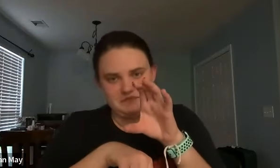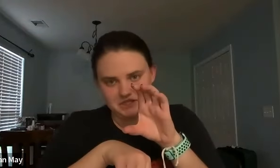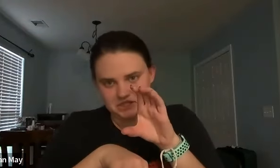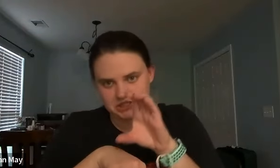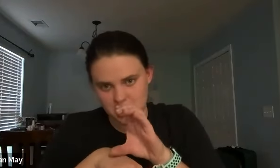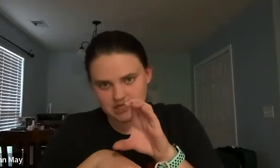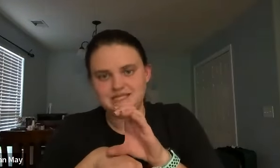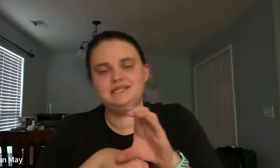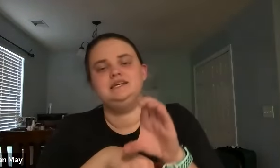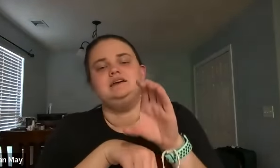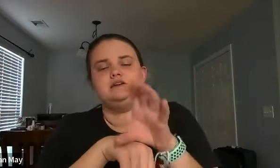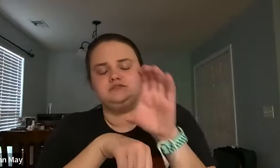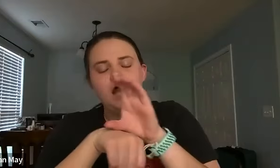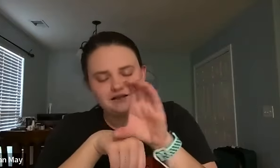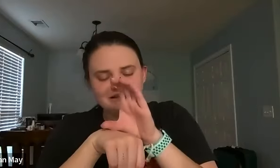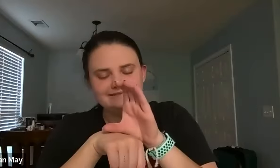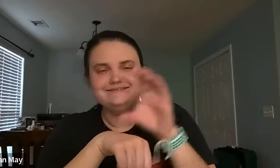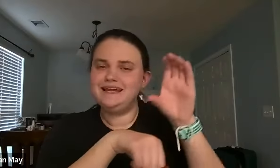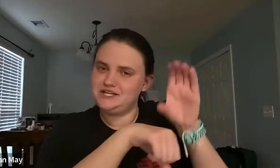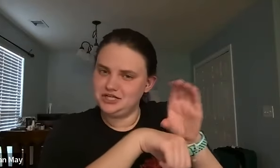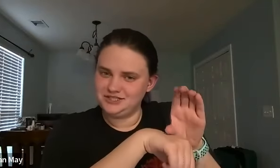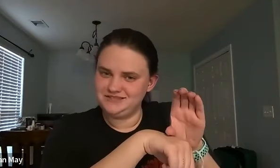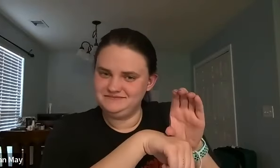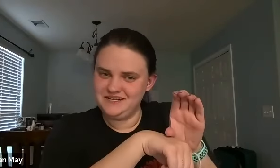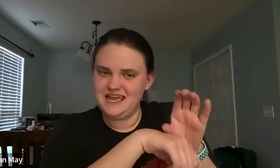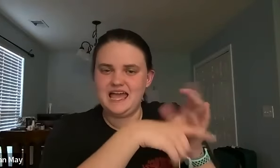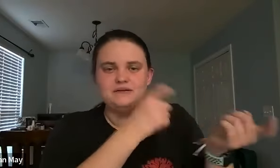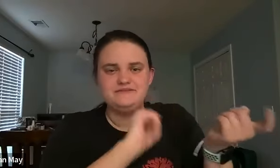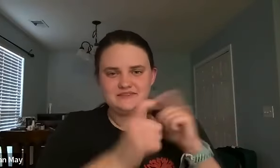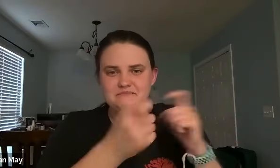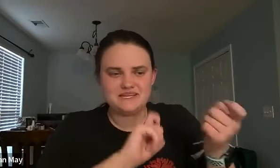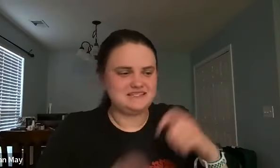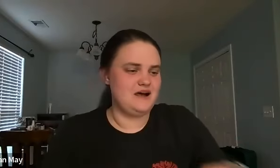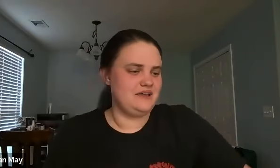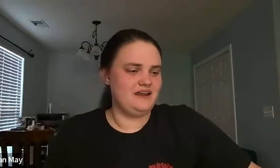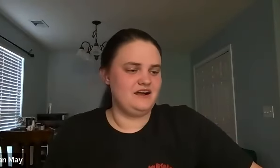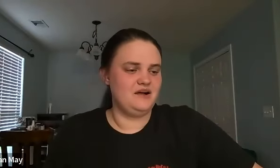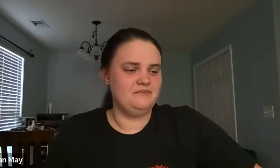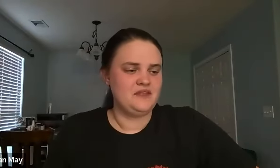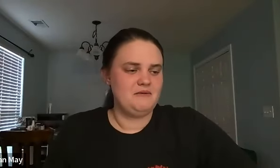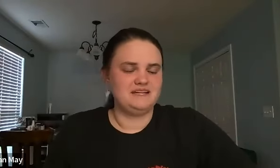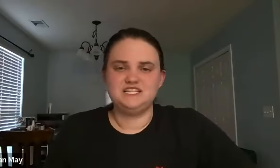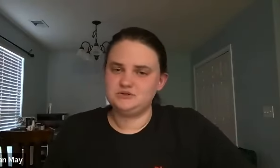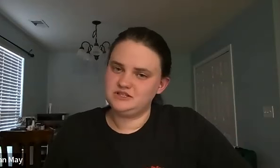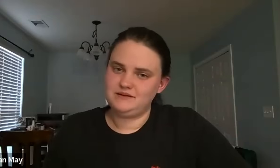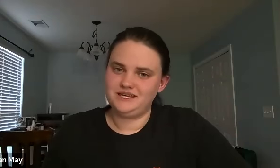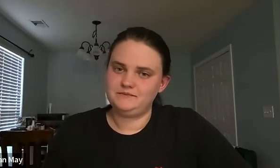flipping chocolate and church. And I would get them mixed up. And my teacher would look at me and be